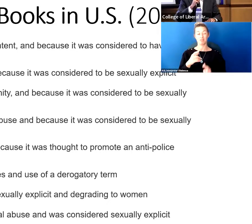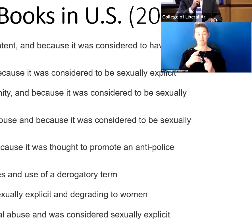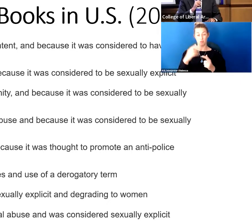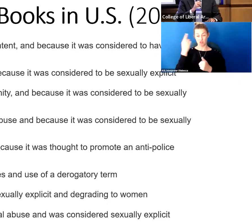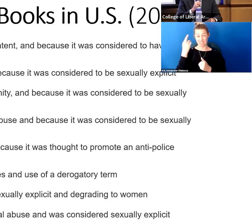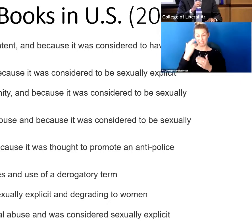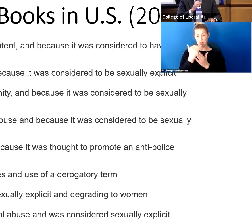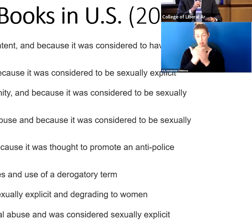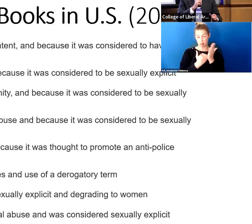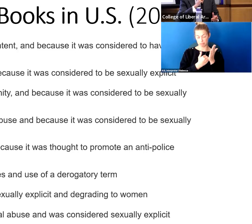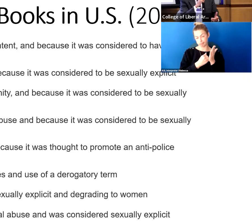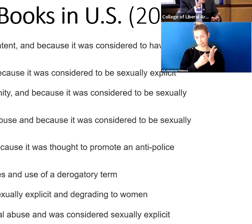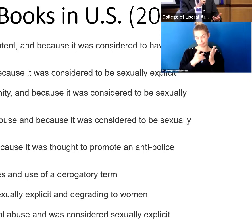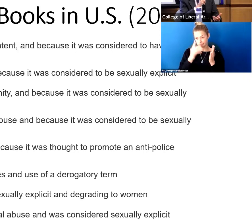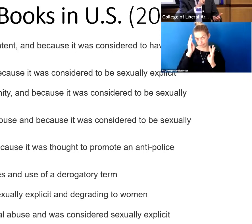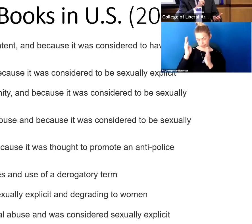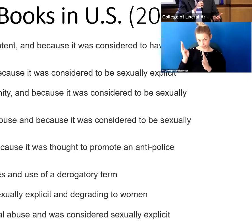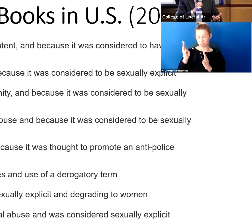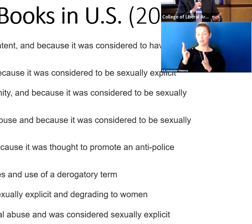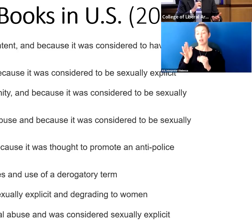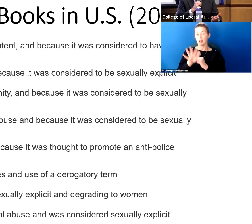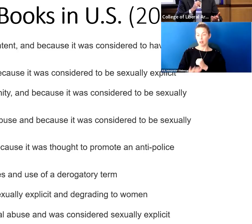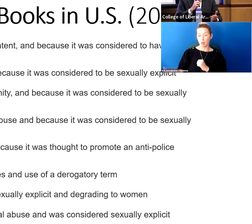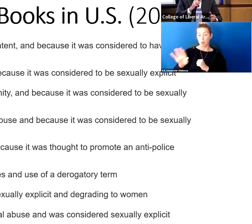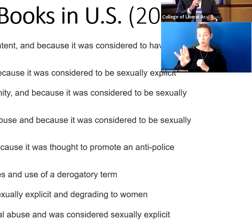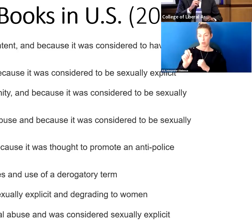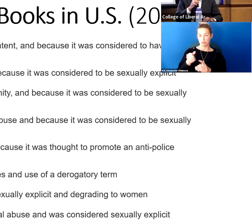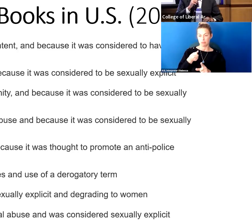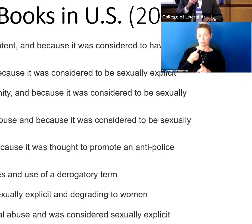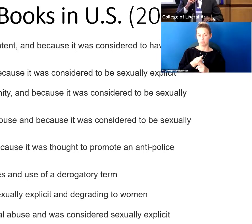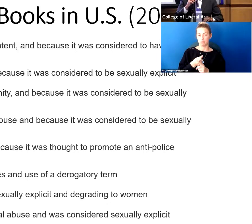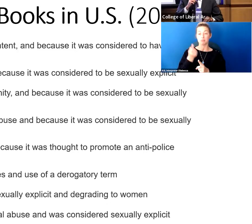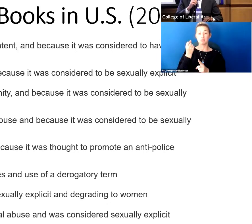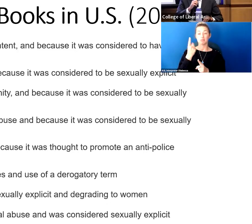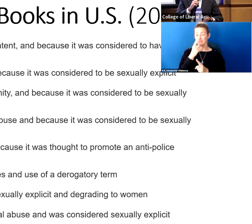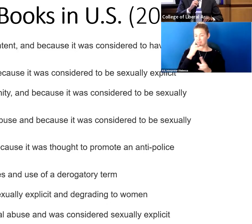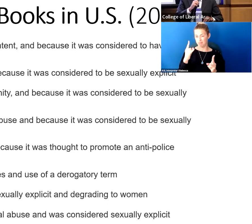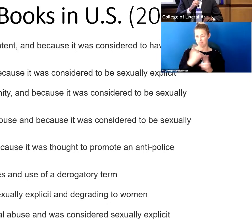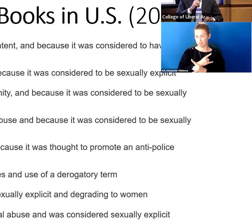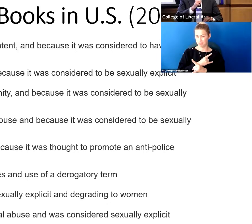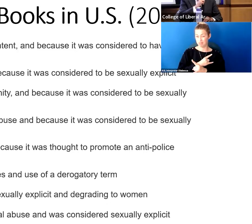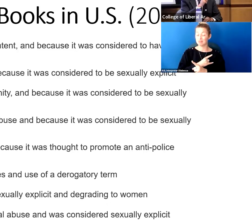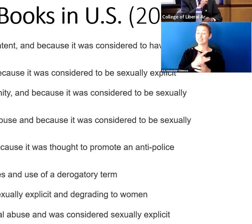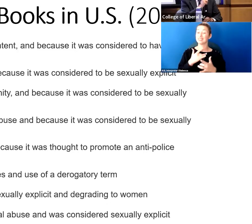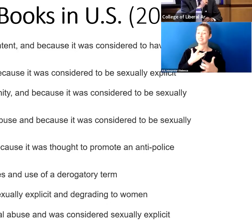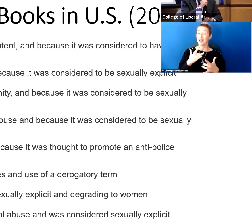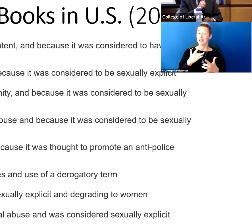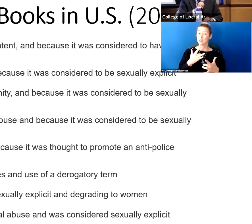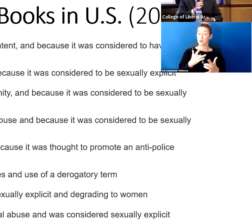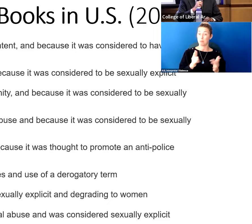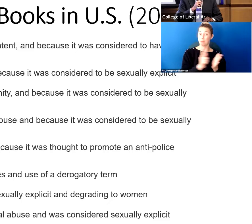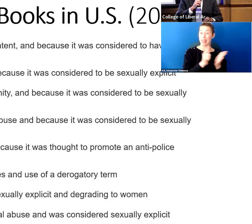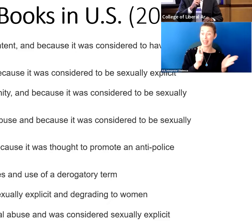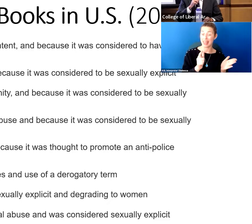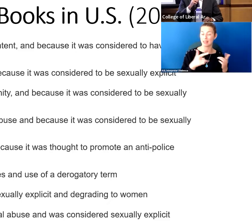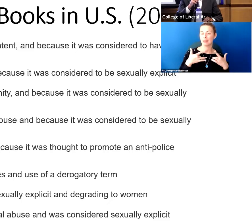place across the United States. The great irony, of course, is that the more a book is challenged, the more copies it sells.